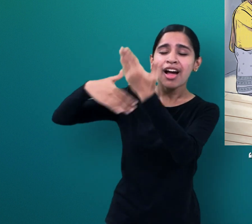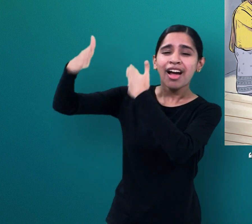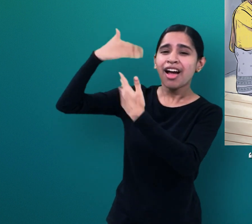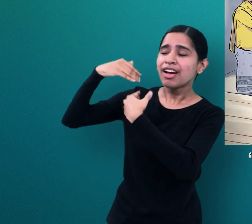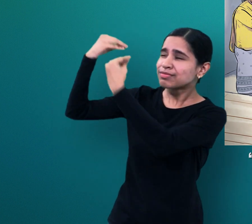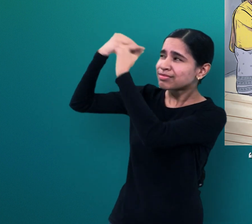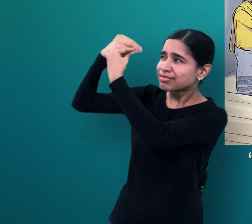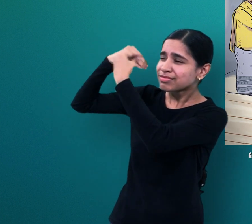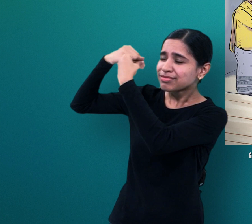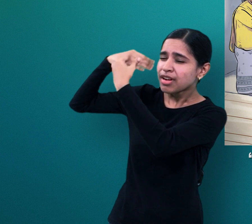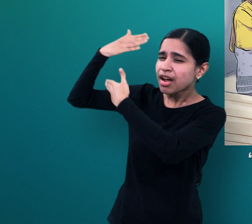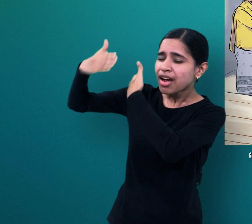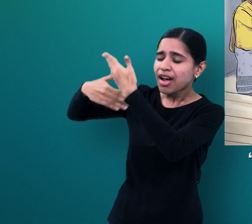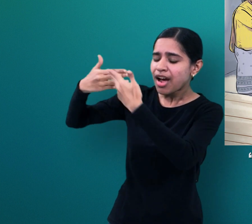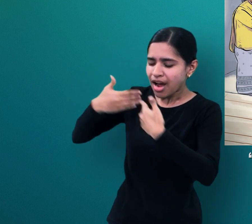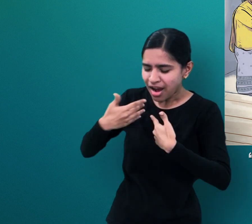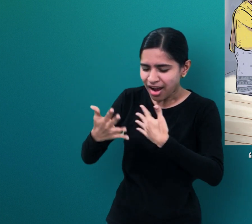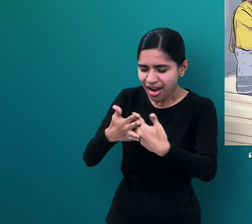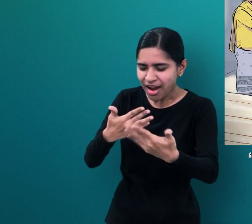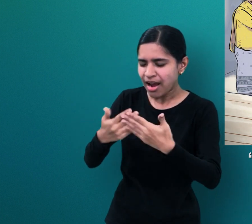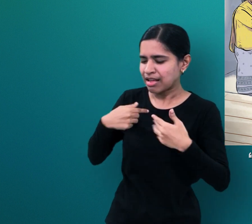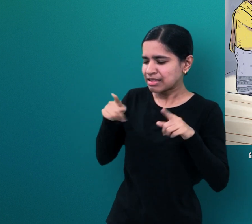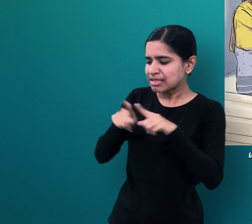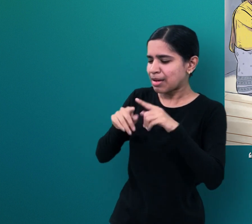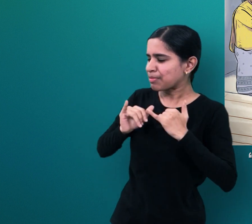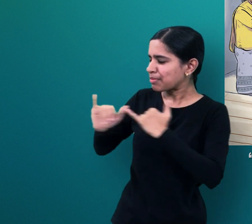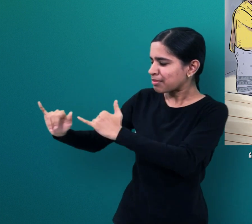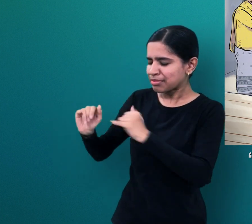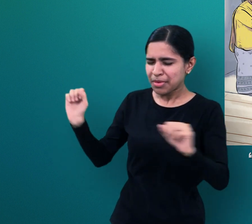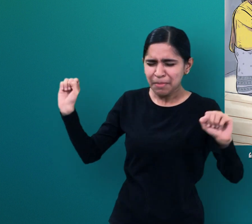carry history in the palms of your hands, whispered Ambi.